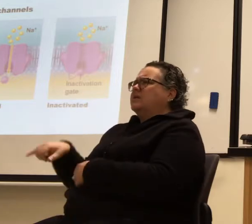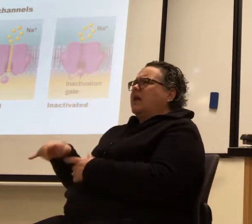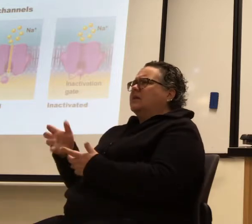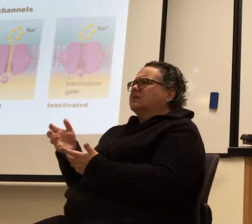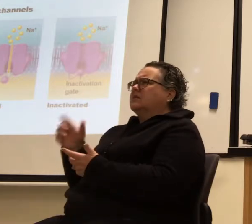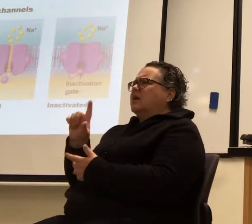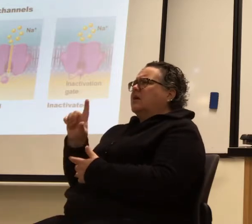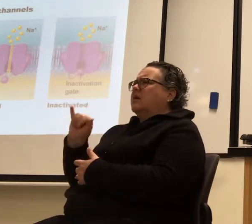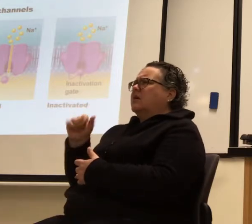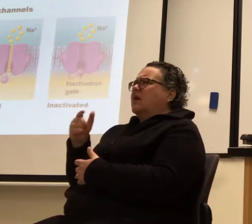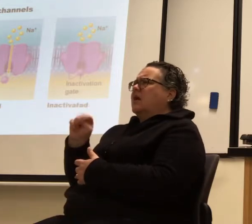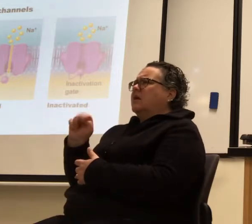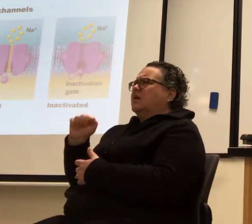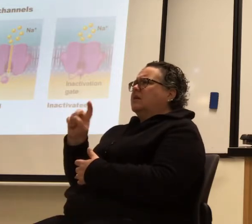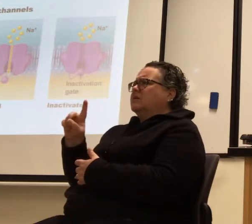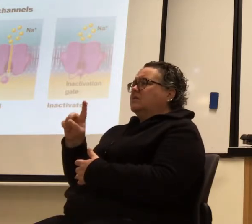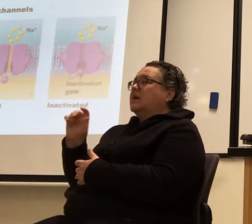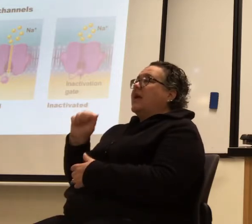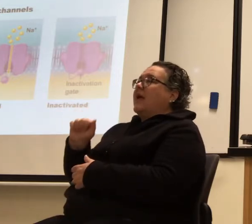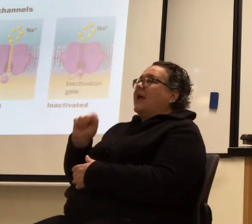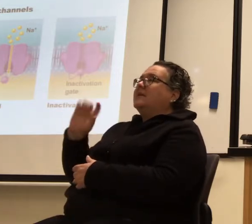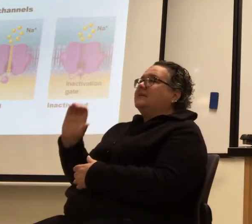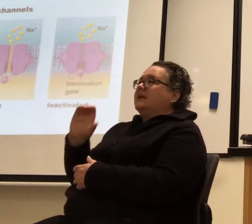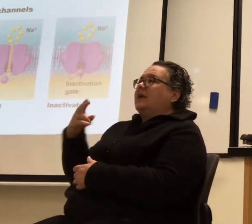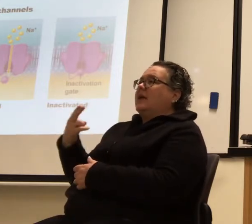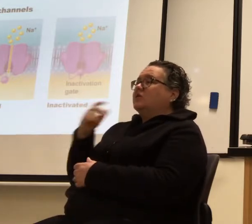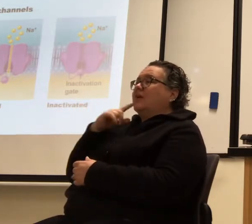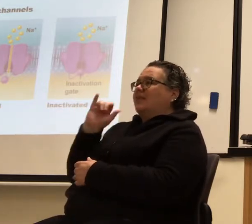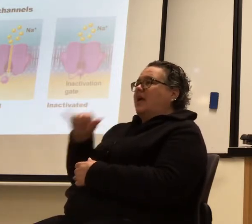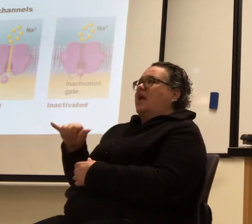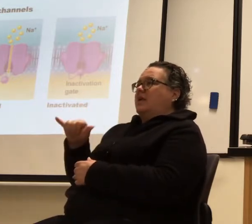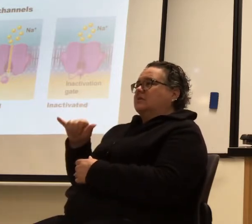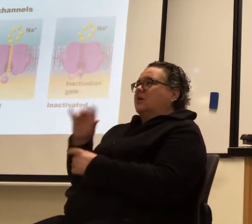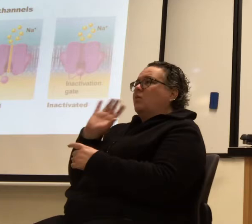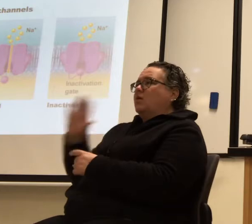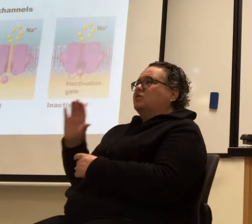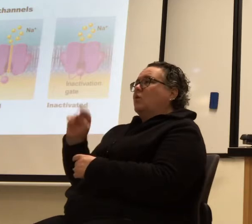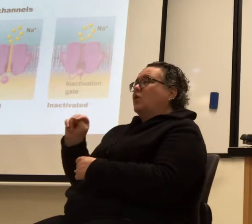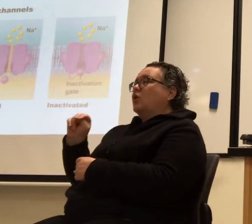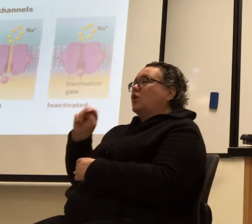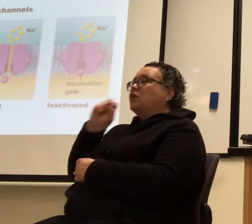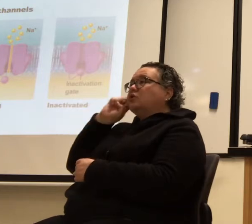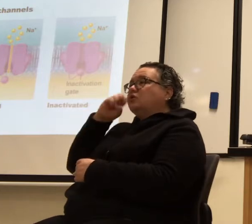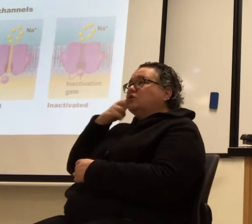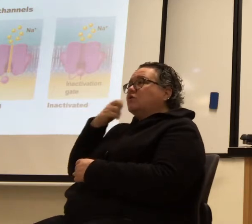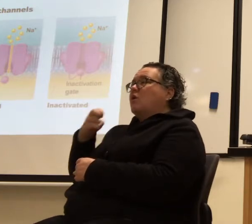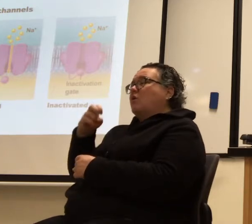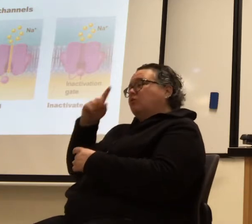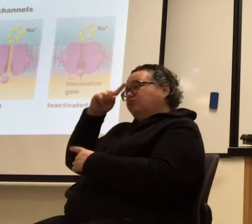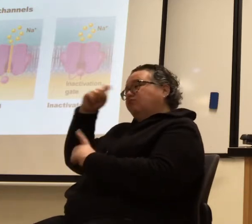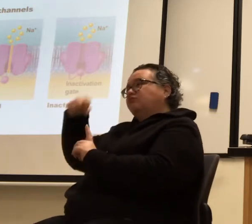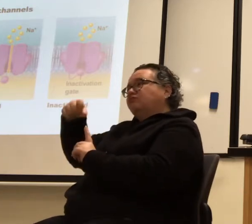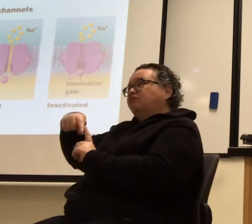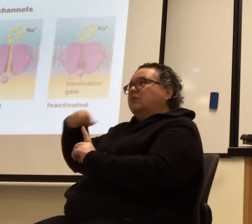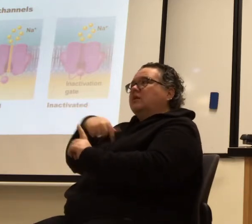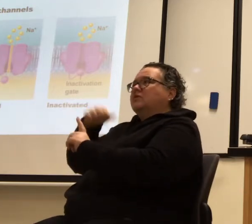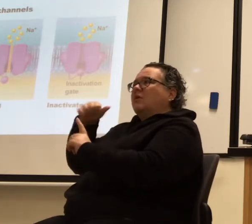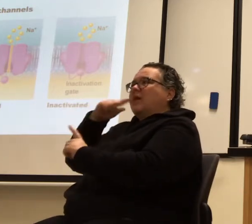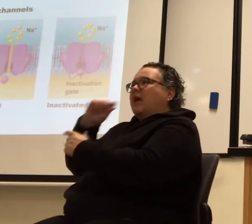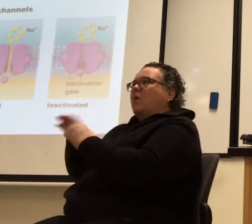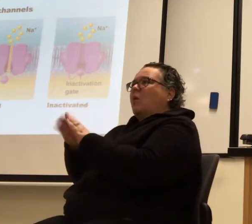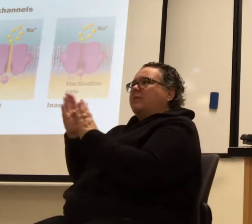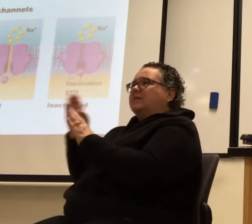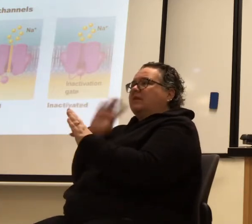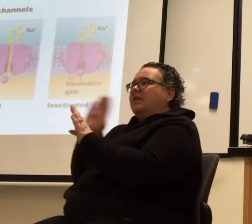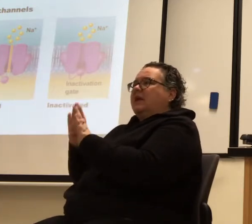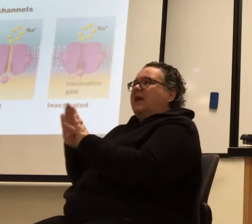was ACH, right? It was a chemical, it was a neurotransmitter. So how you remember is just what opens the gate. Okay, that's basically